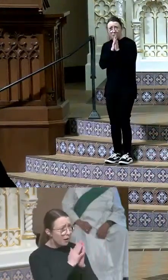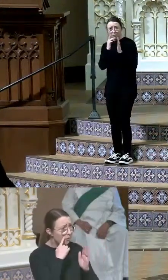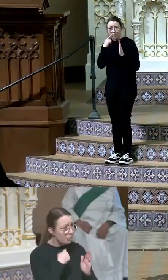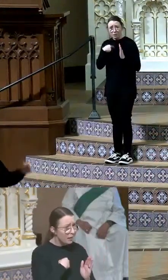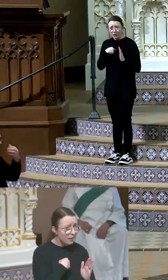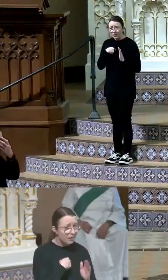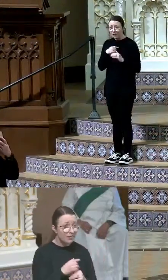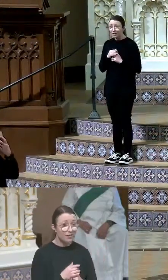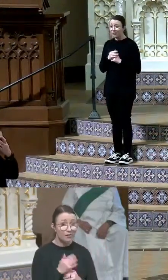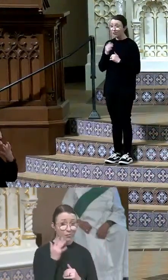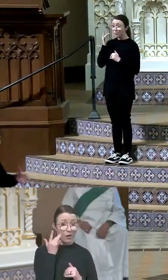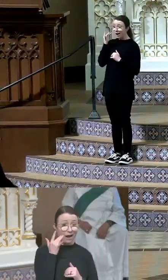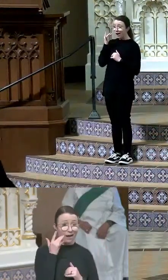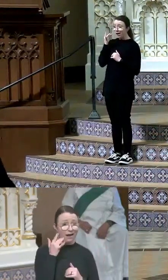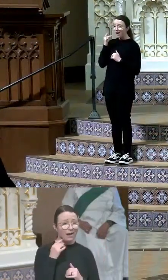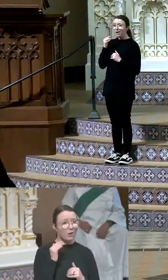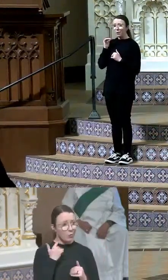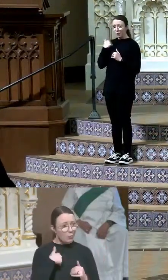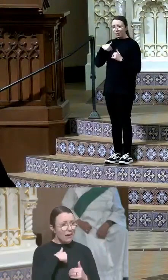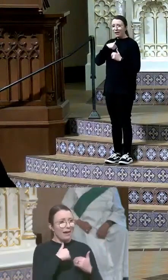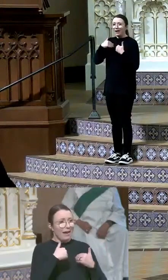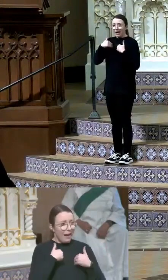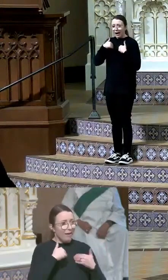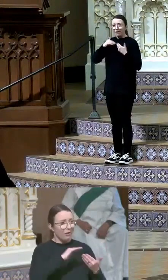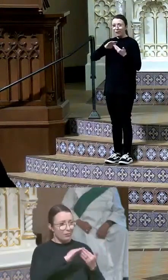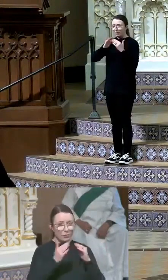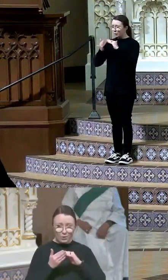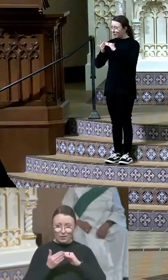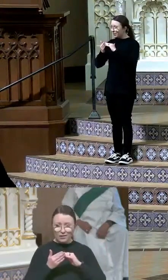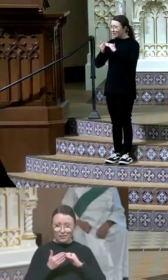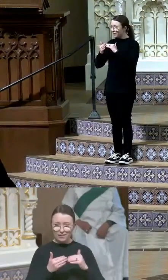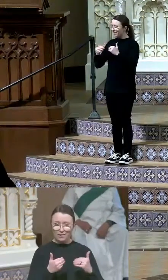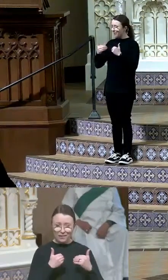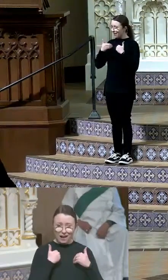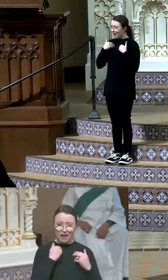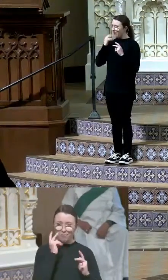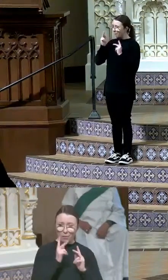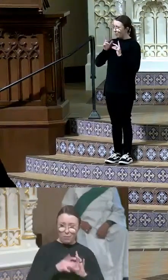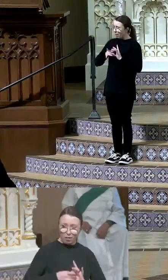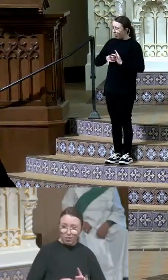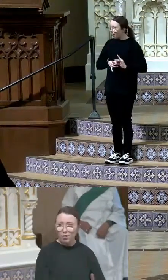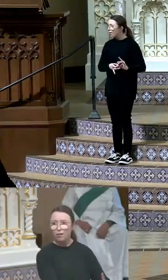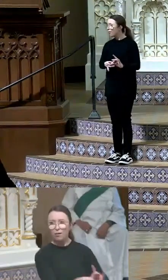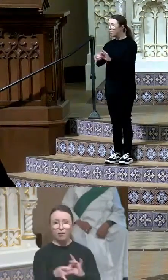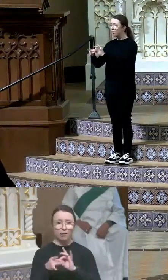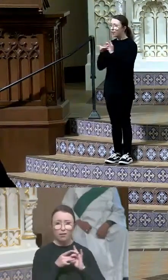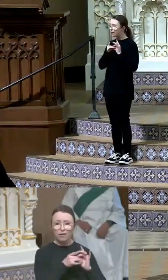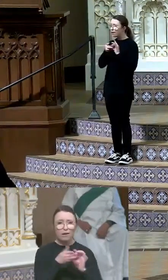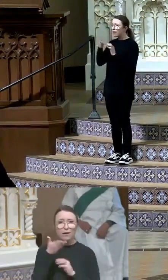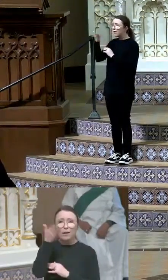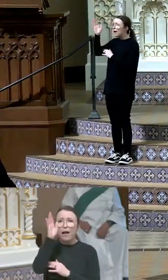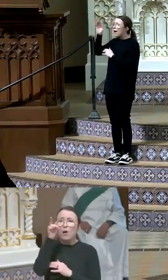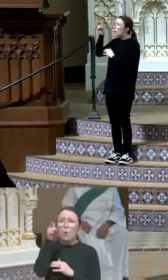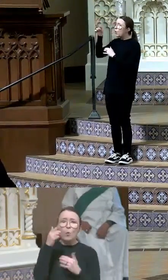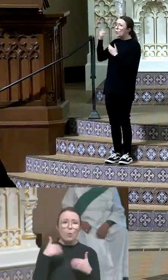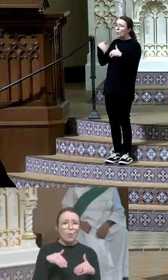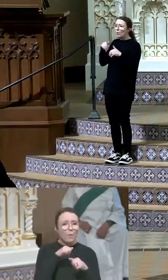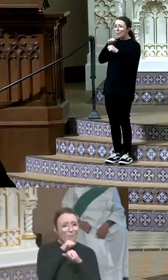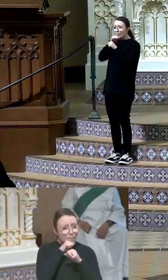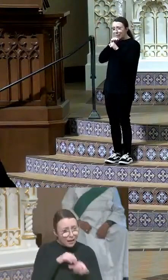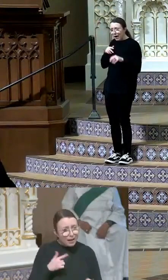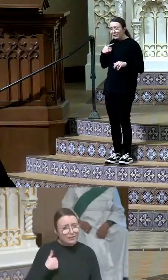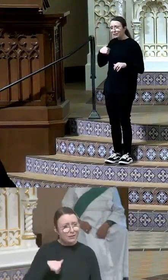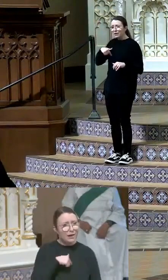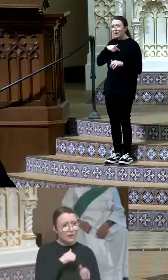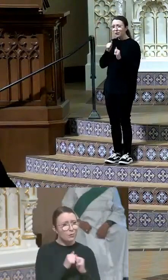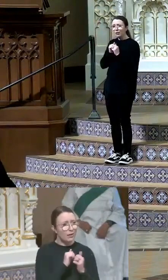another treasure within community life. God has abundantly blessed us. Are